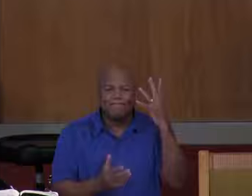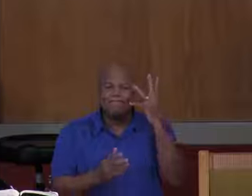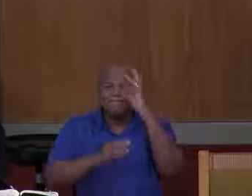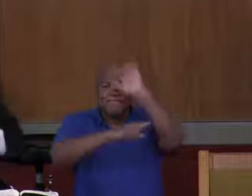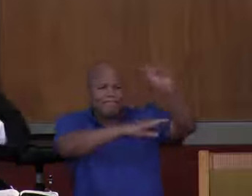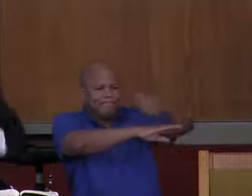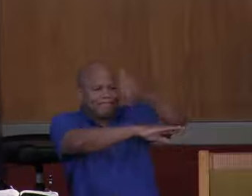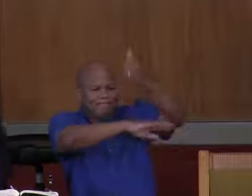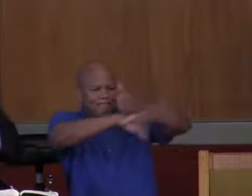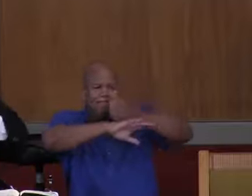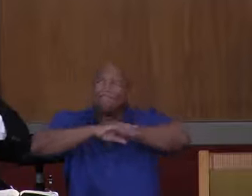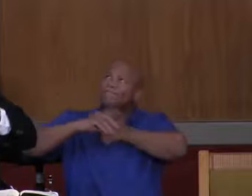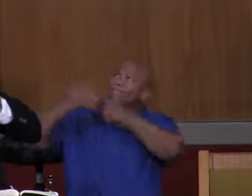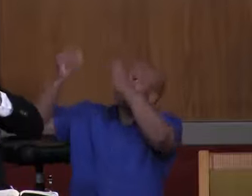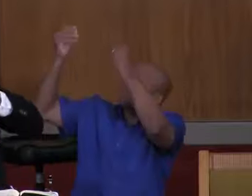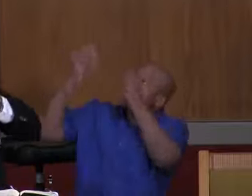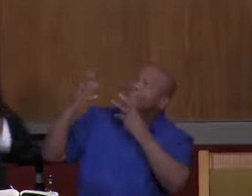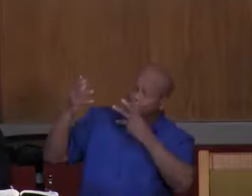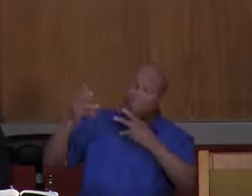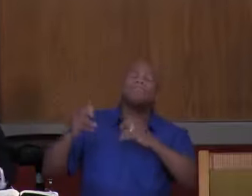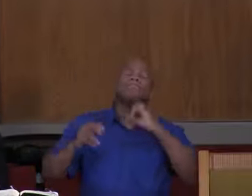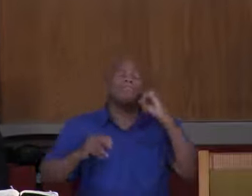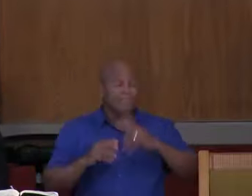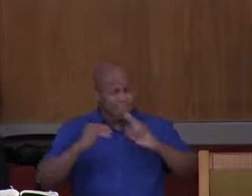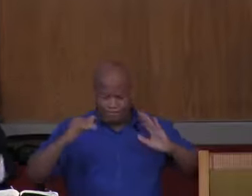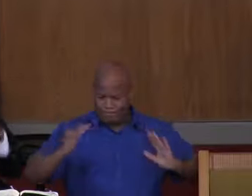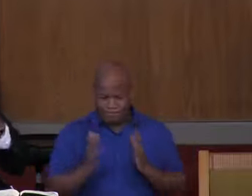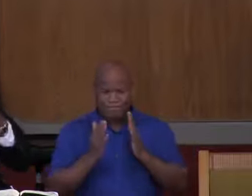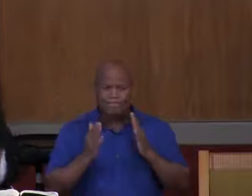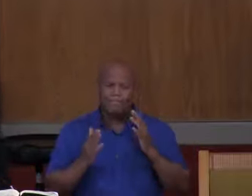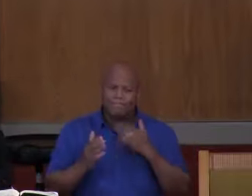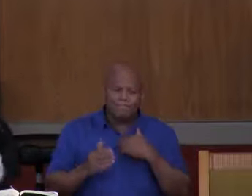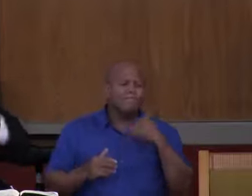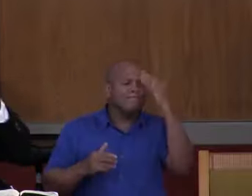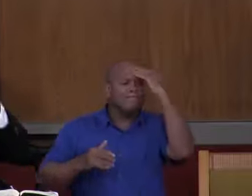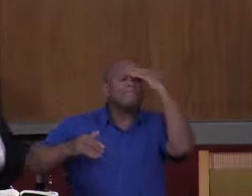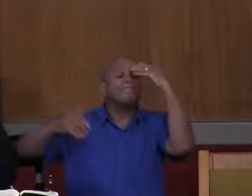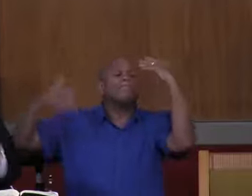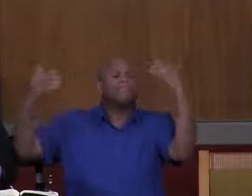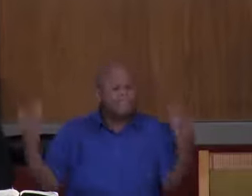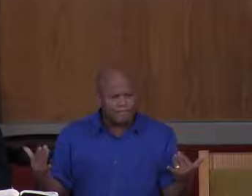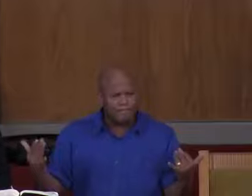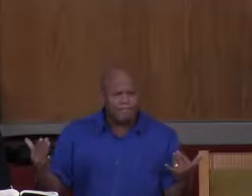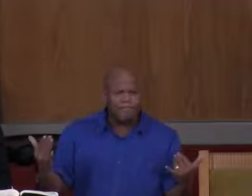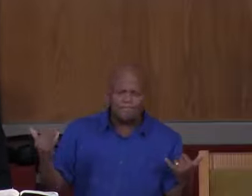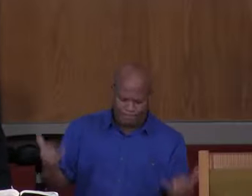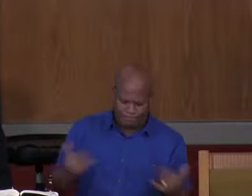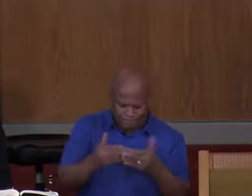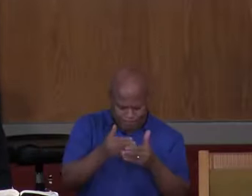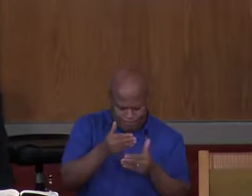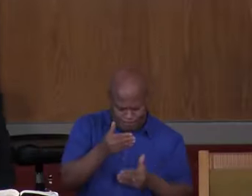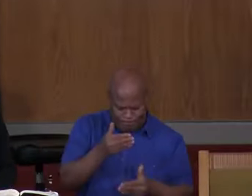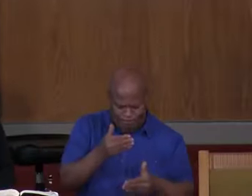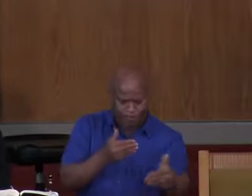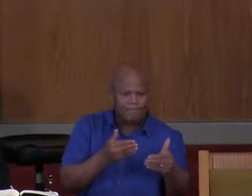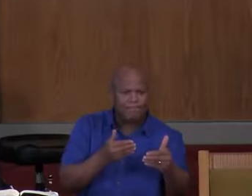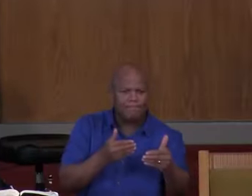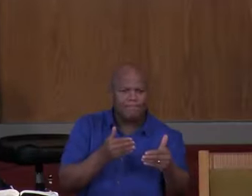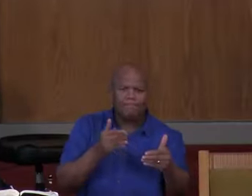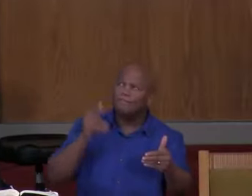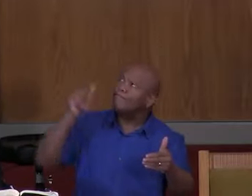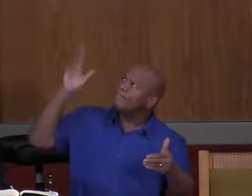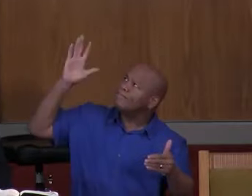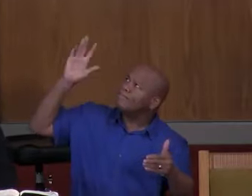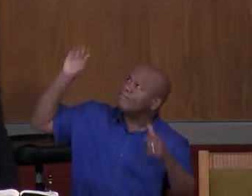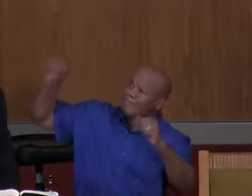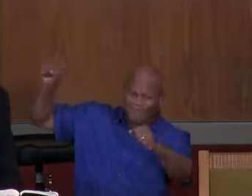me. So whatever else comes upon me, I know this. From this point, I can still see God is